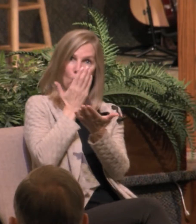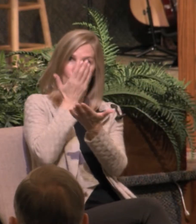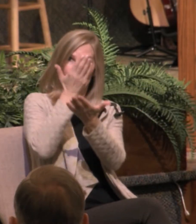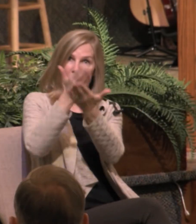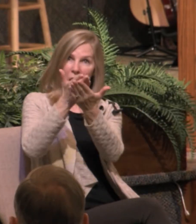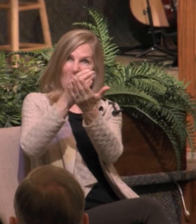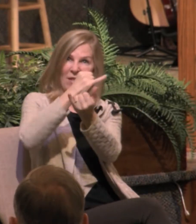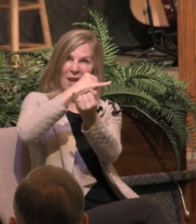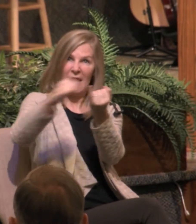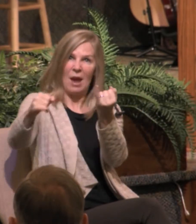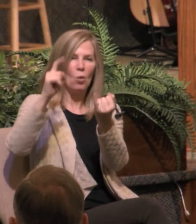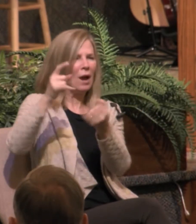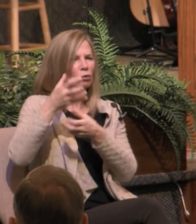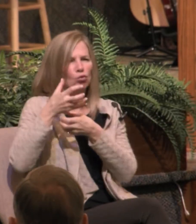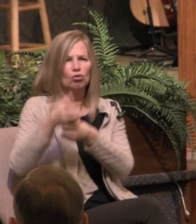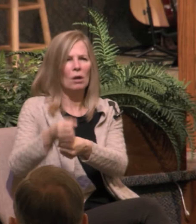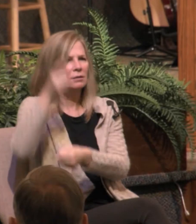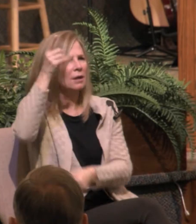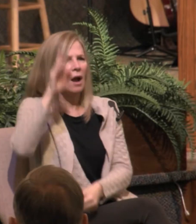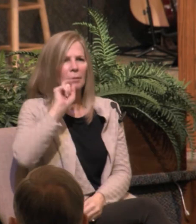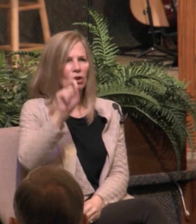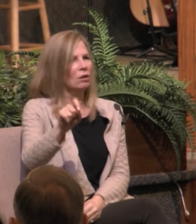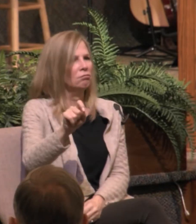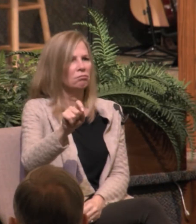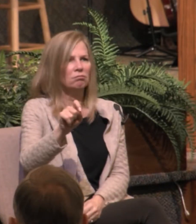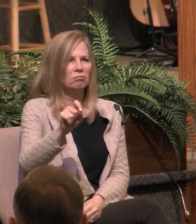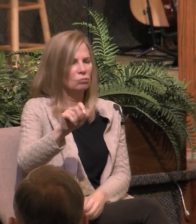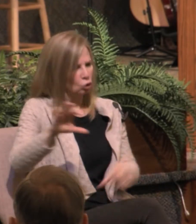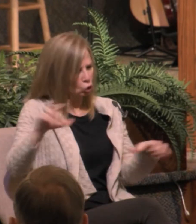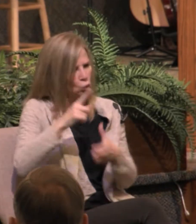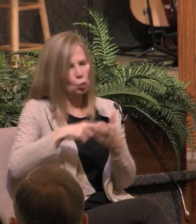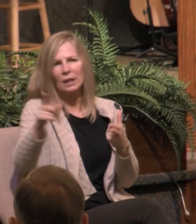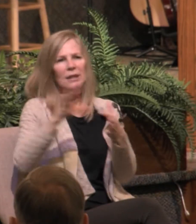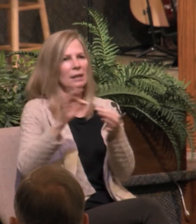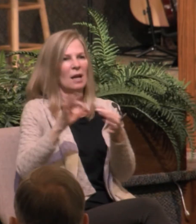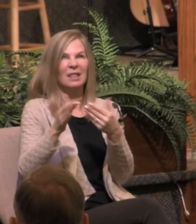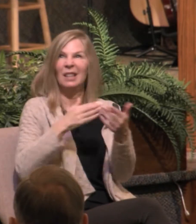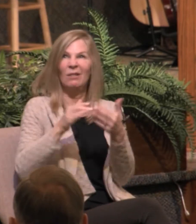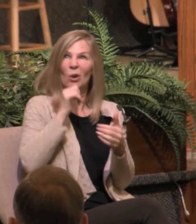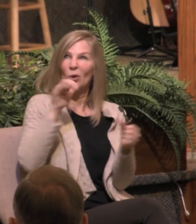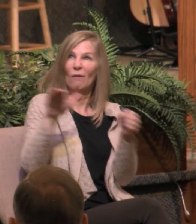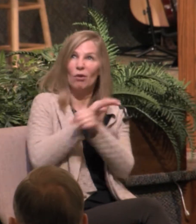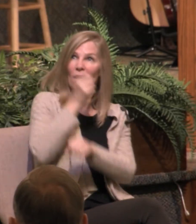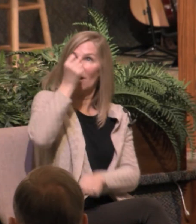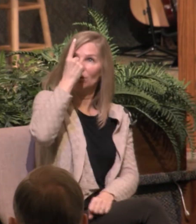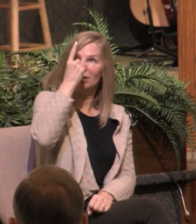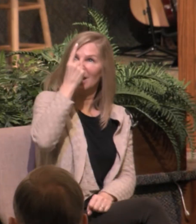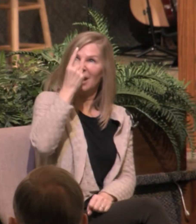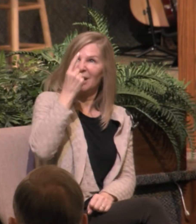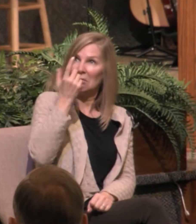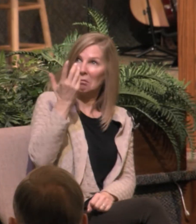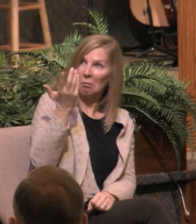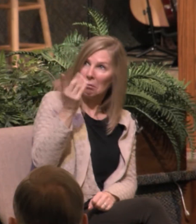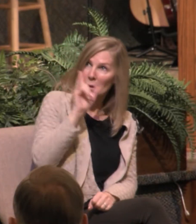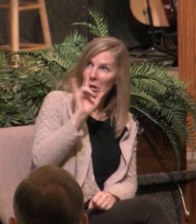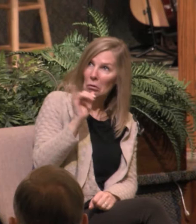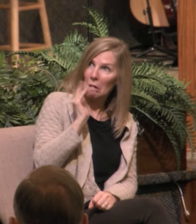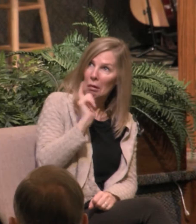just have to trust God, period. We just got to do what he says, even when we don't fully understand all the implications.